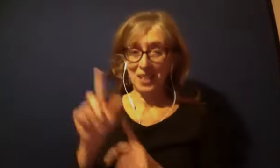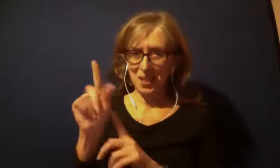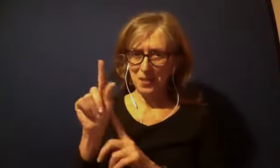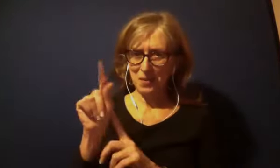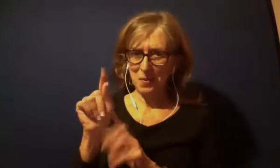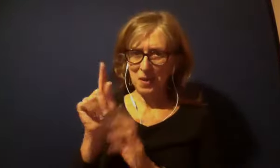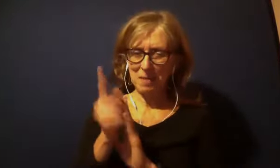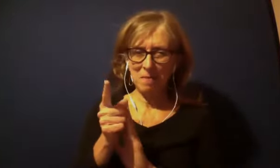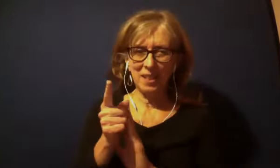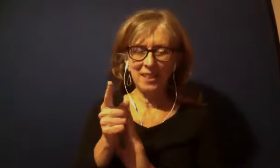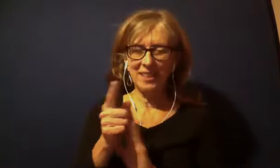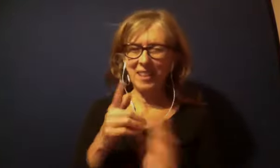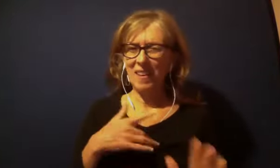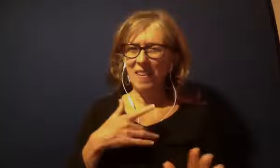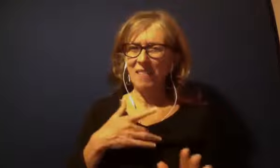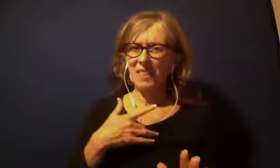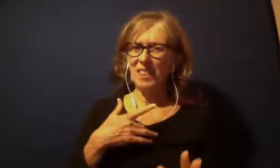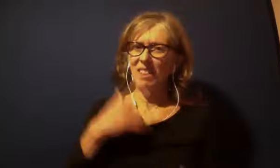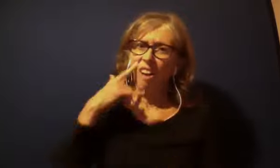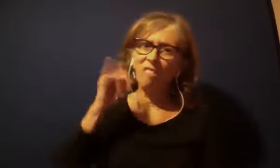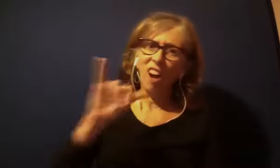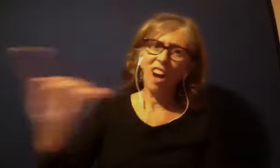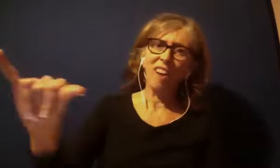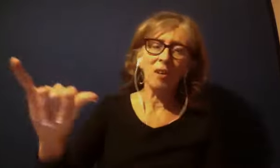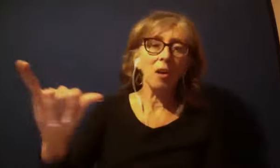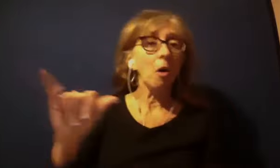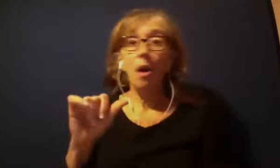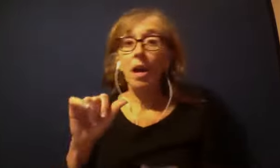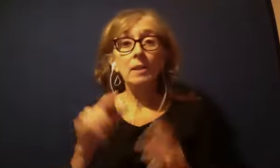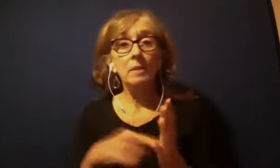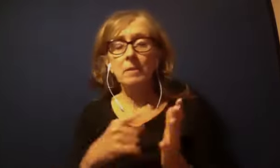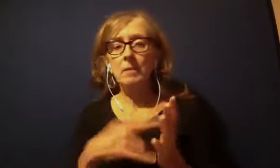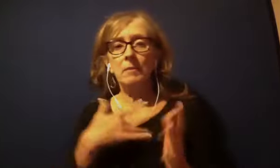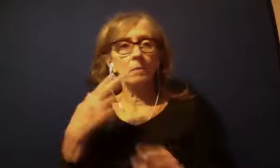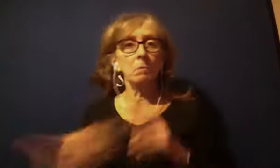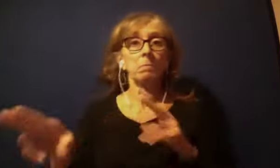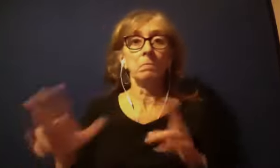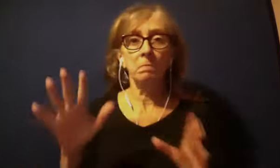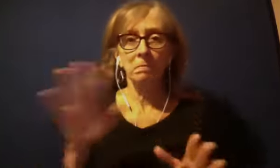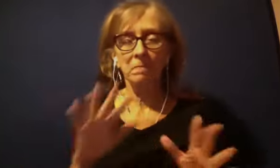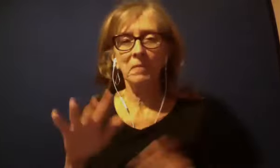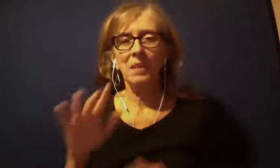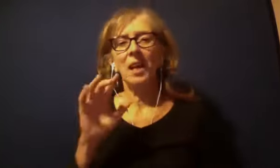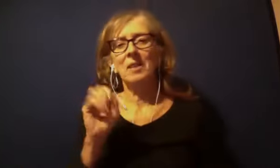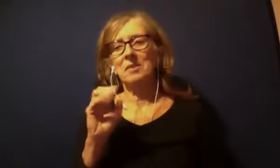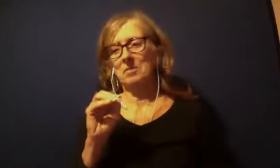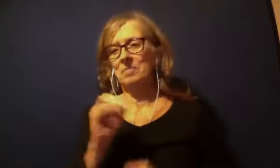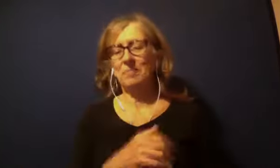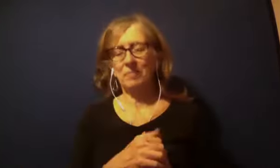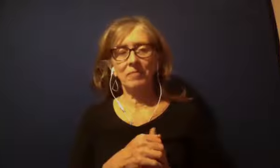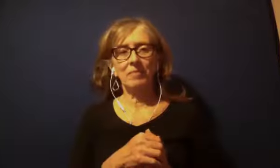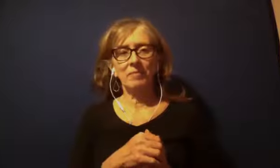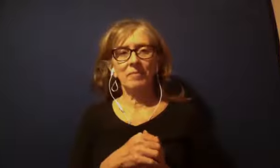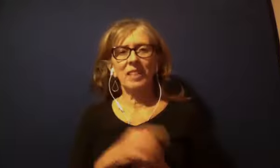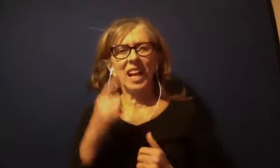minutes. It can seem like an eternity, but then it can also go so fast, can't it? Yes, so I think I'll probably end on